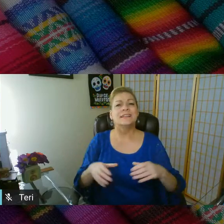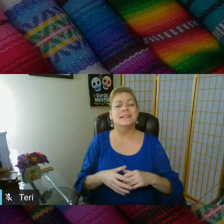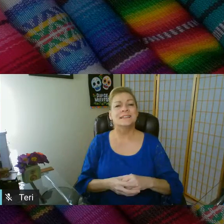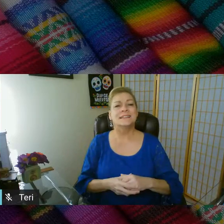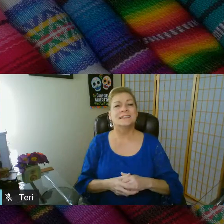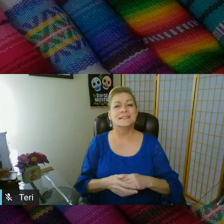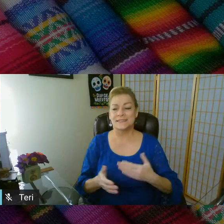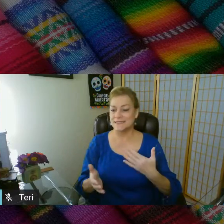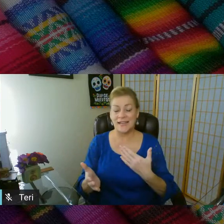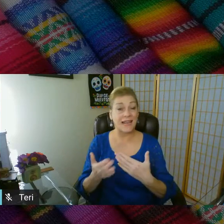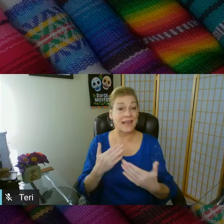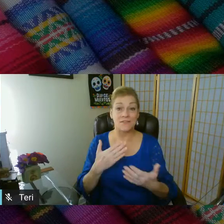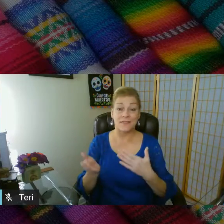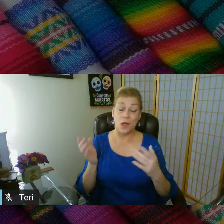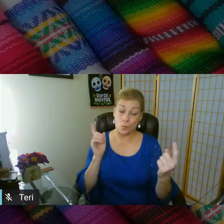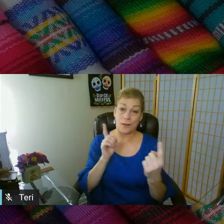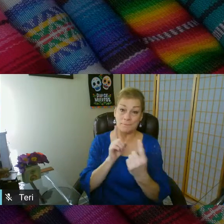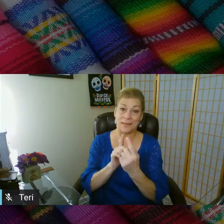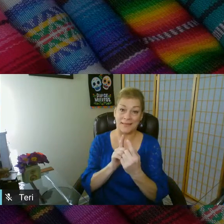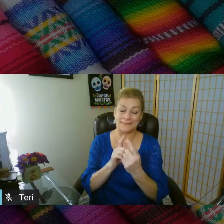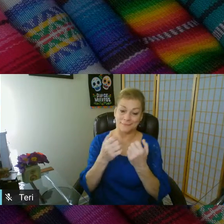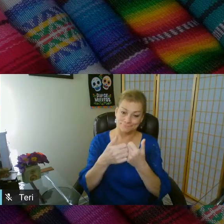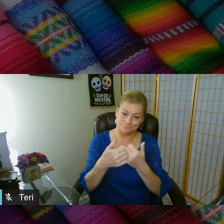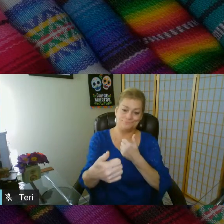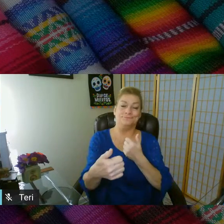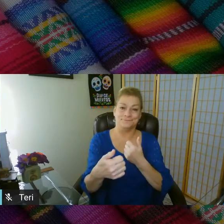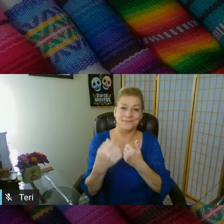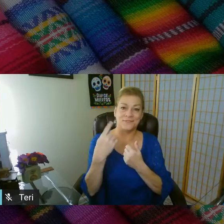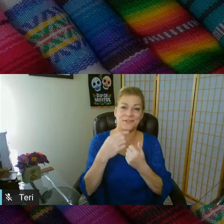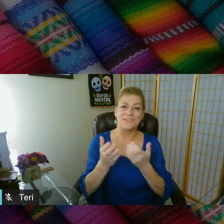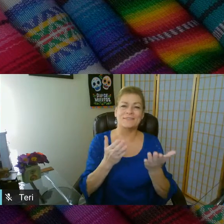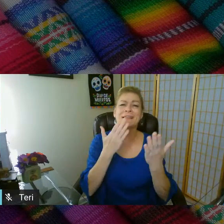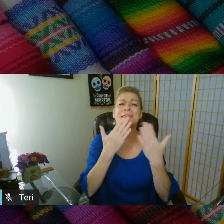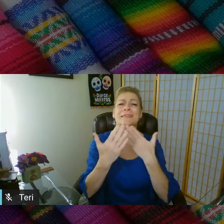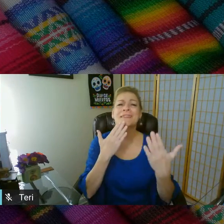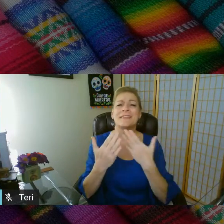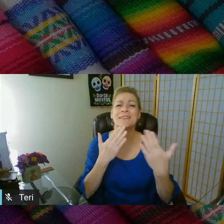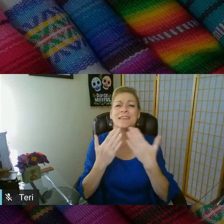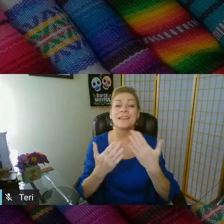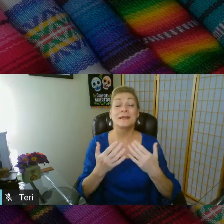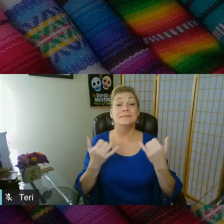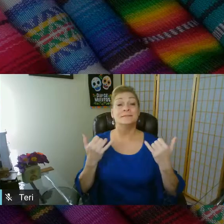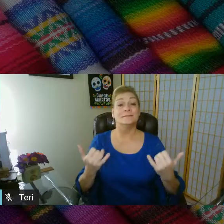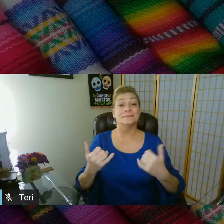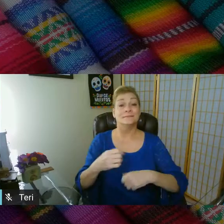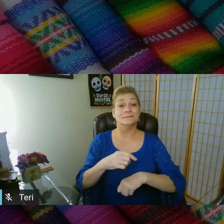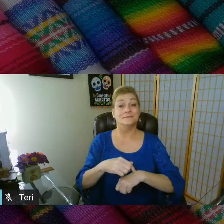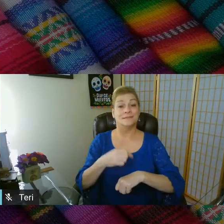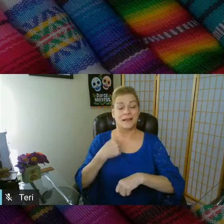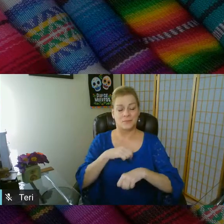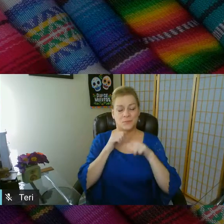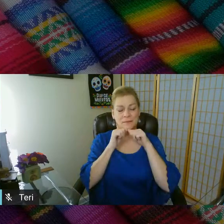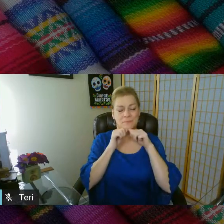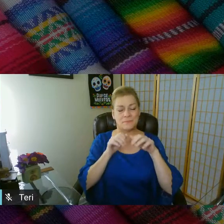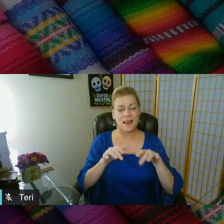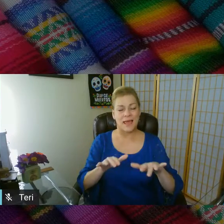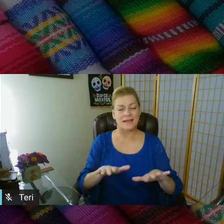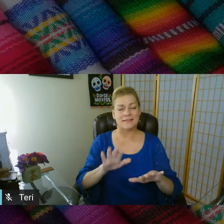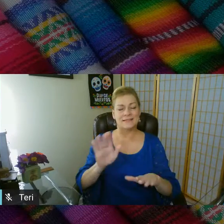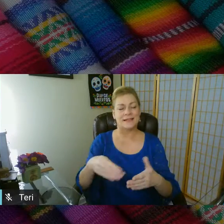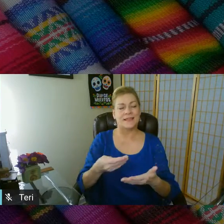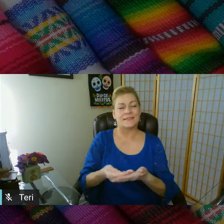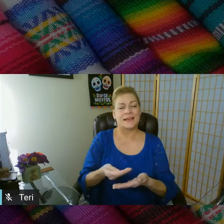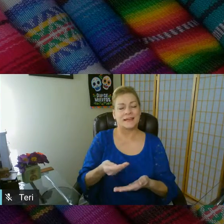are meeting virtually for our services. So thank you, thank you, thank you. And now is the time where we bless those tithes and